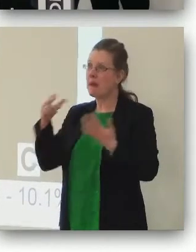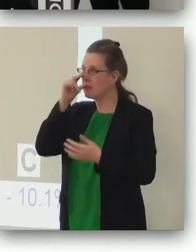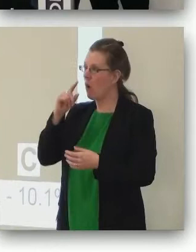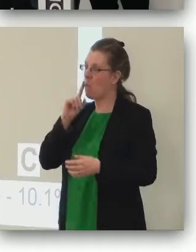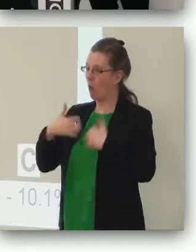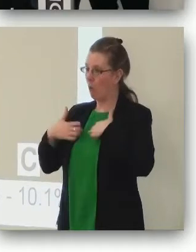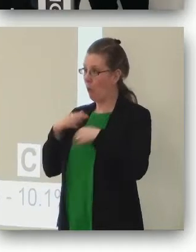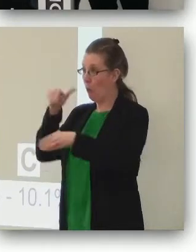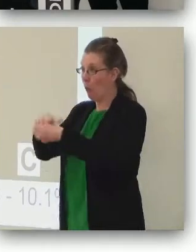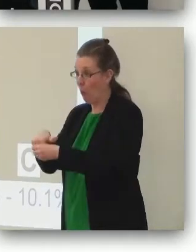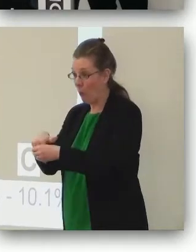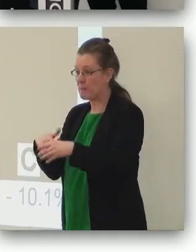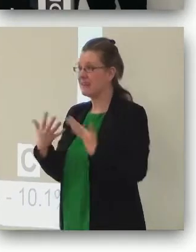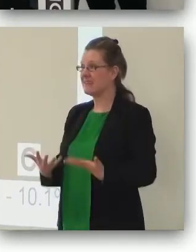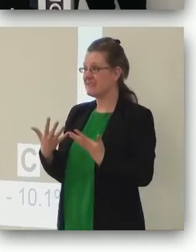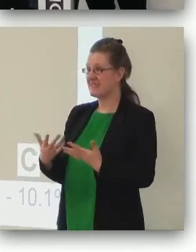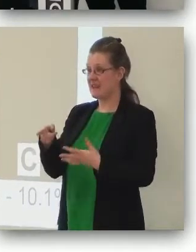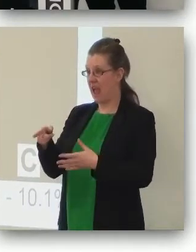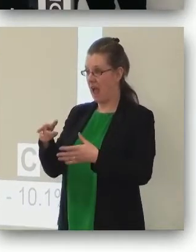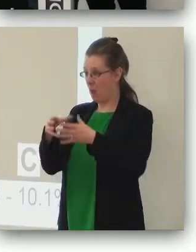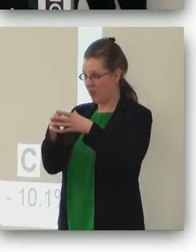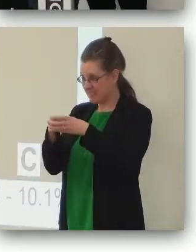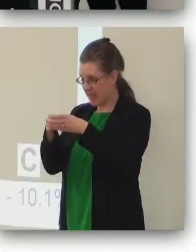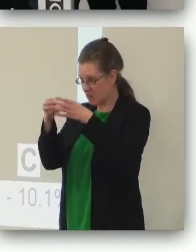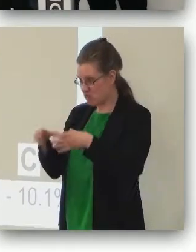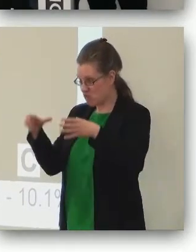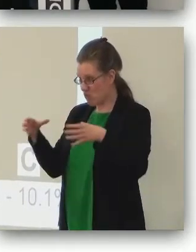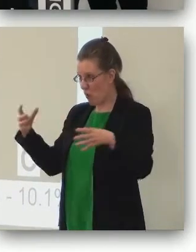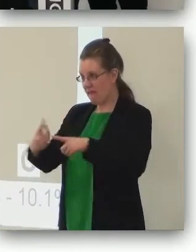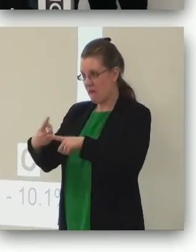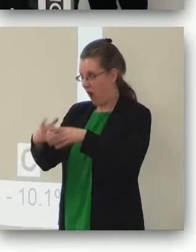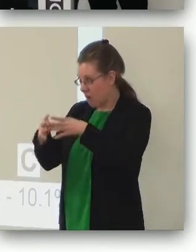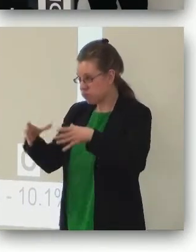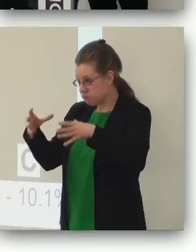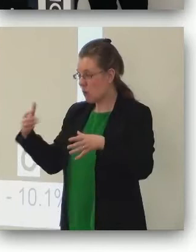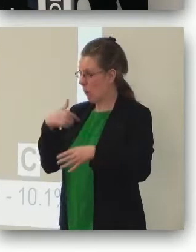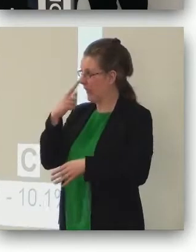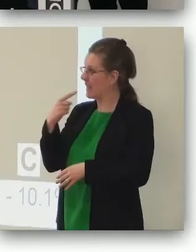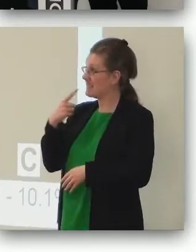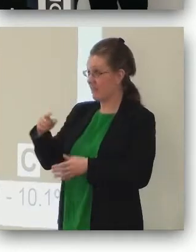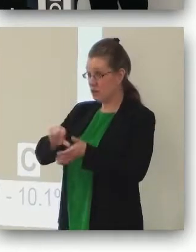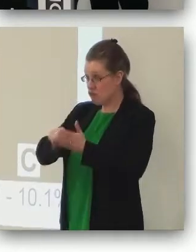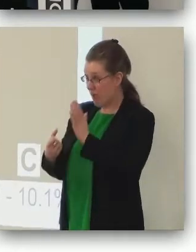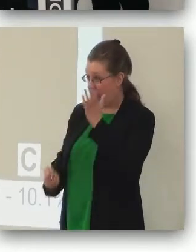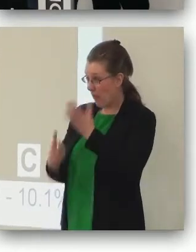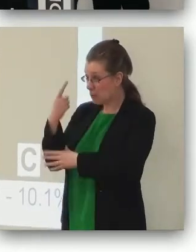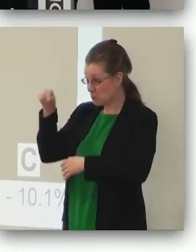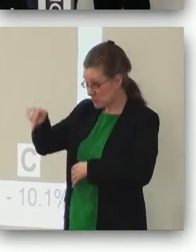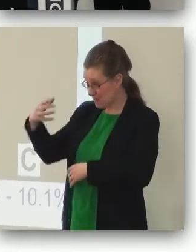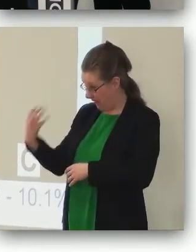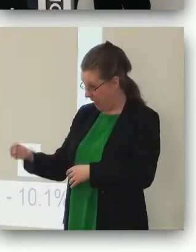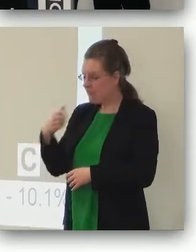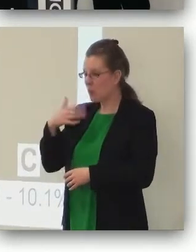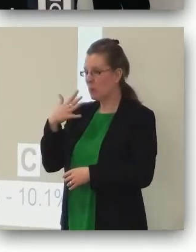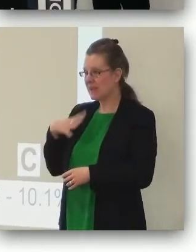do. And now with the sector growing so fast, we can say that there are real opportunities out there and that we need to build a skilled